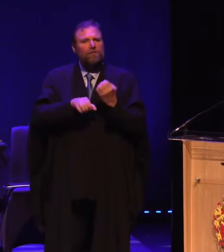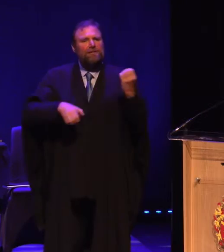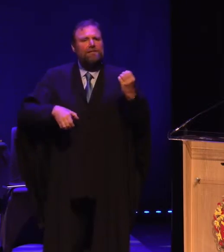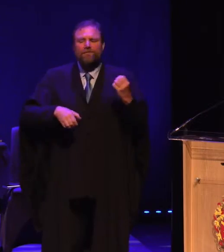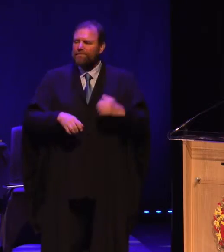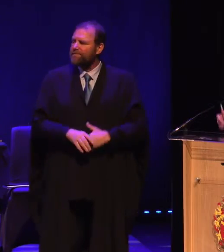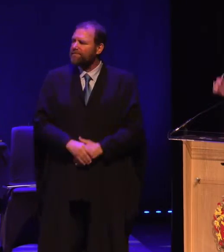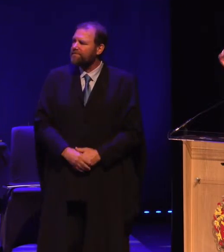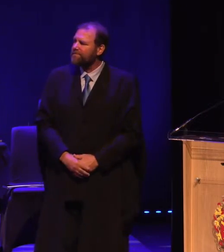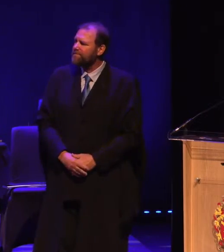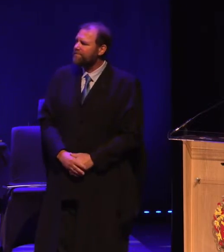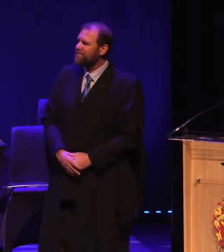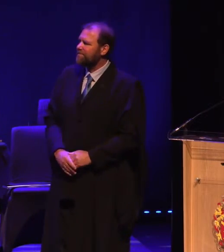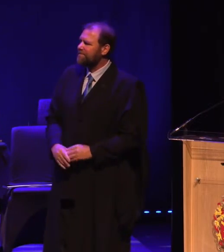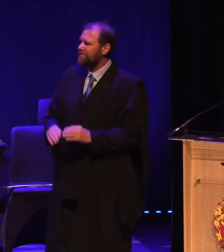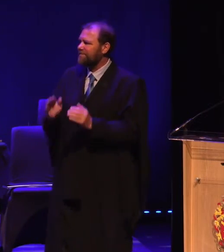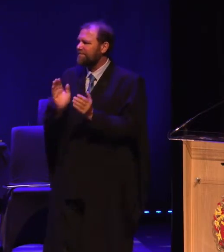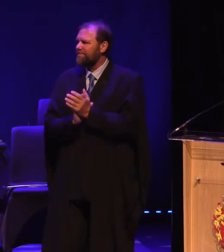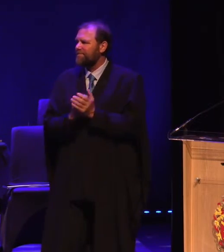University.